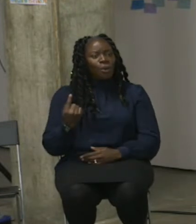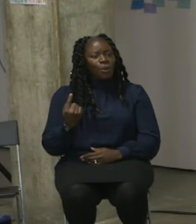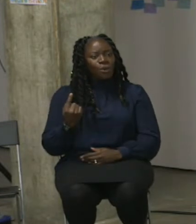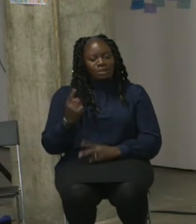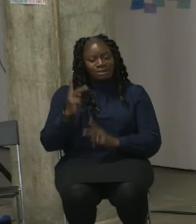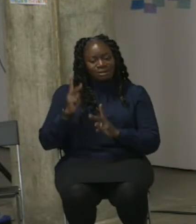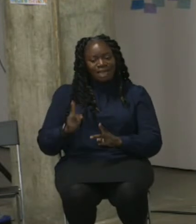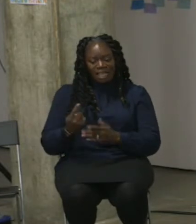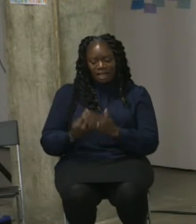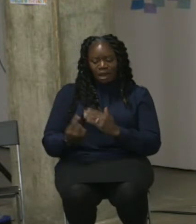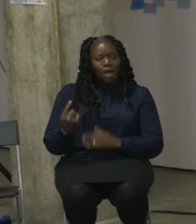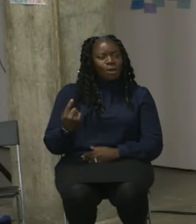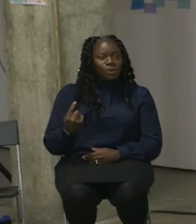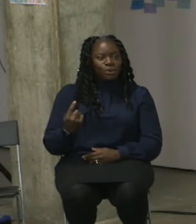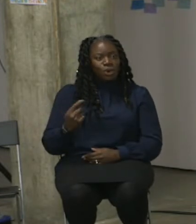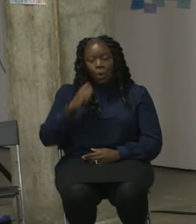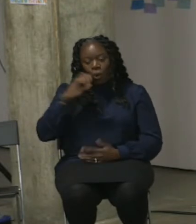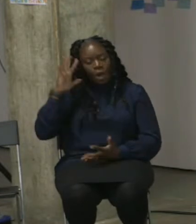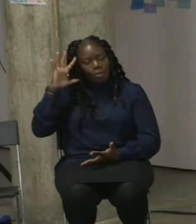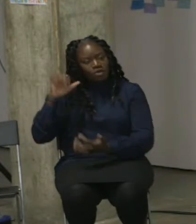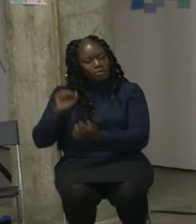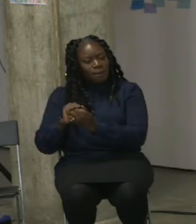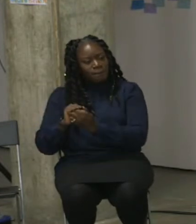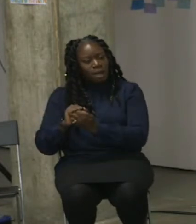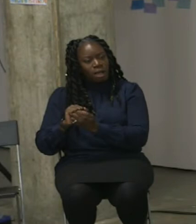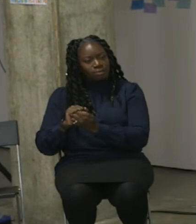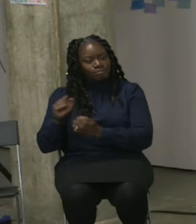their own and won't be remembered. I think that's